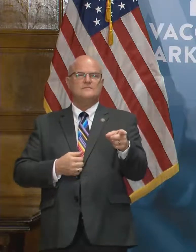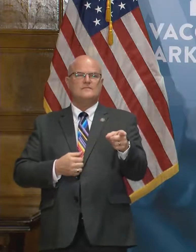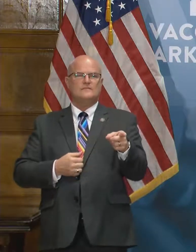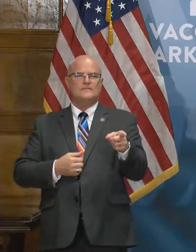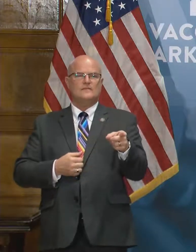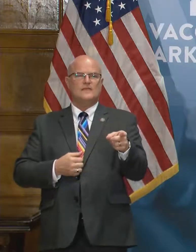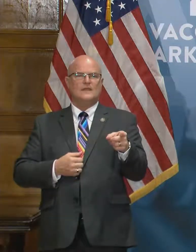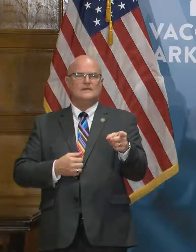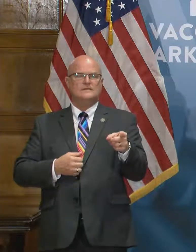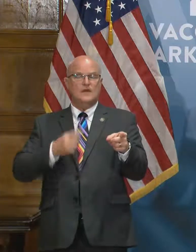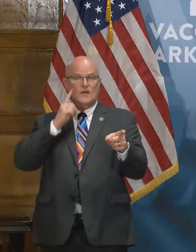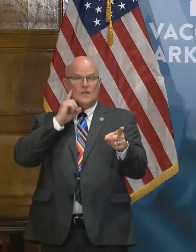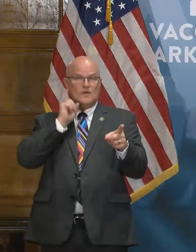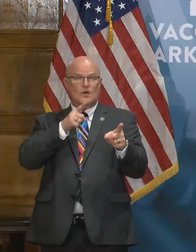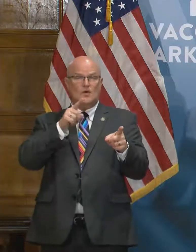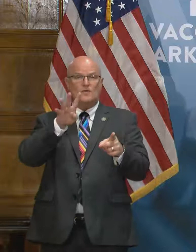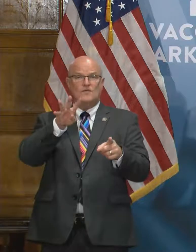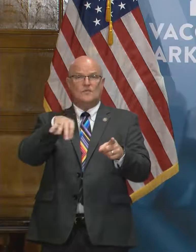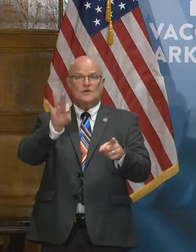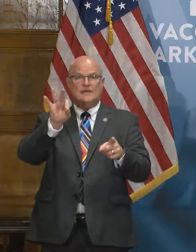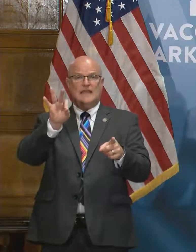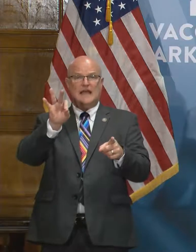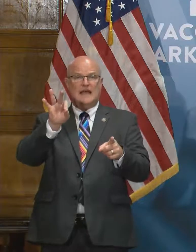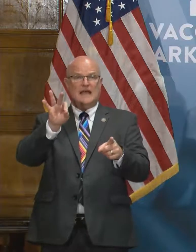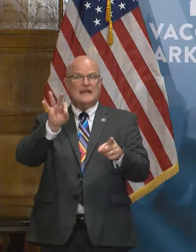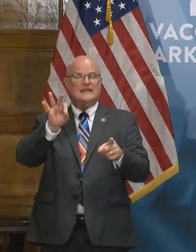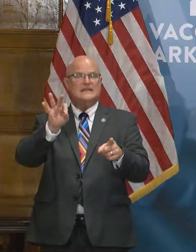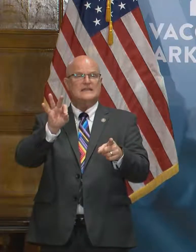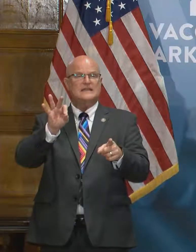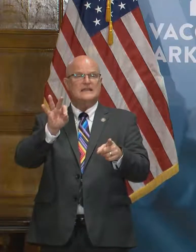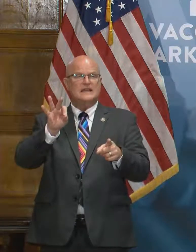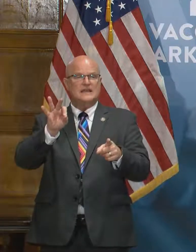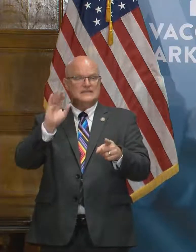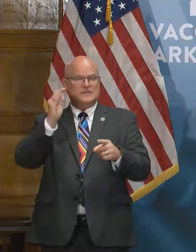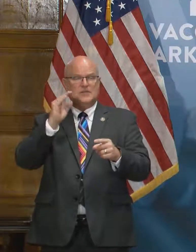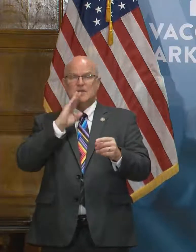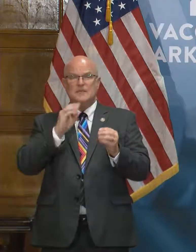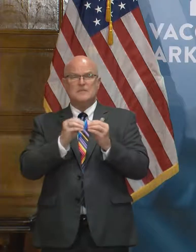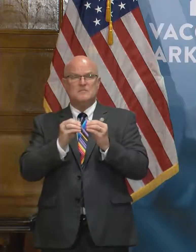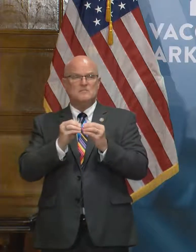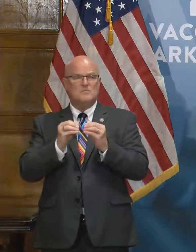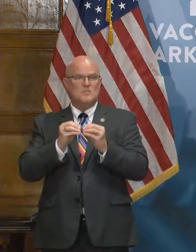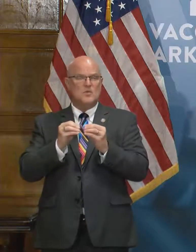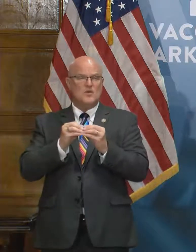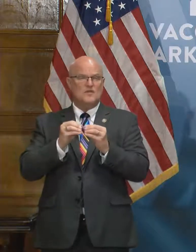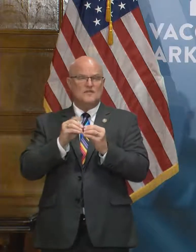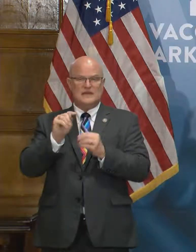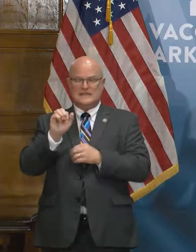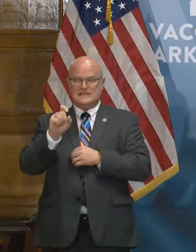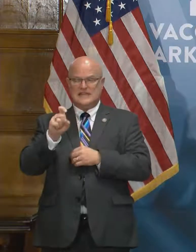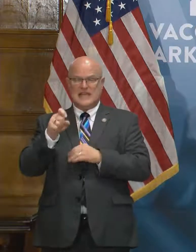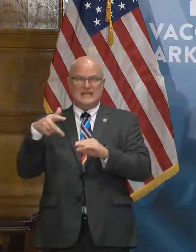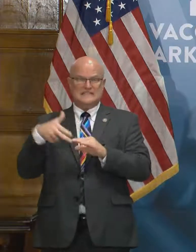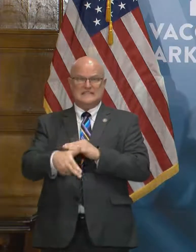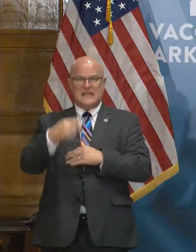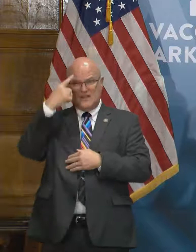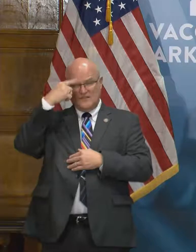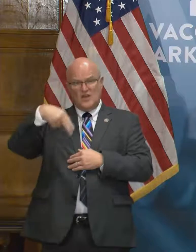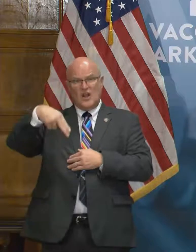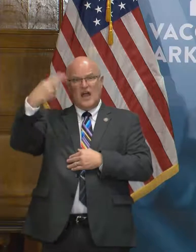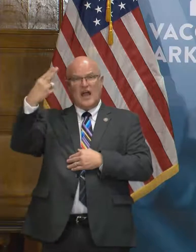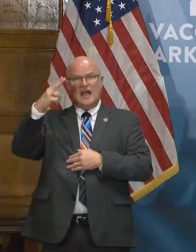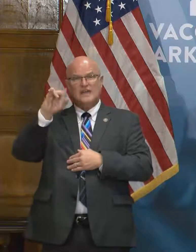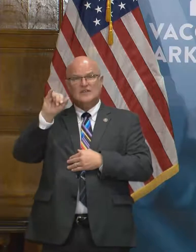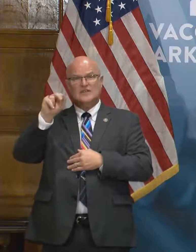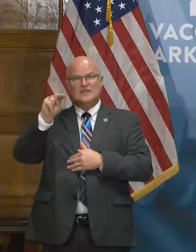the goal at least, to get to 4.9 for the tops of those tables, does this appear to be more of a tax cut for higher income